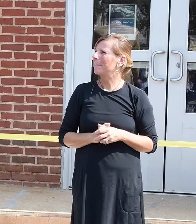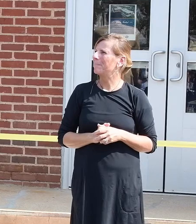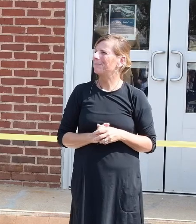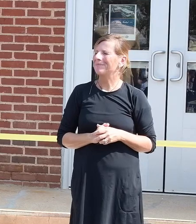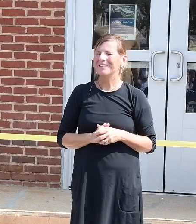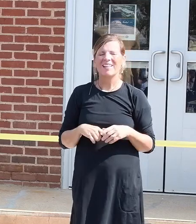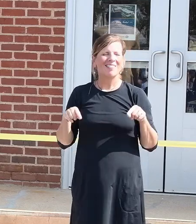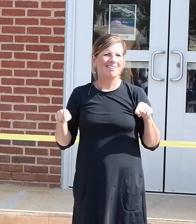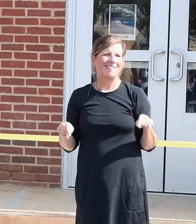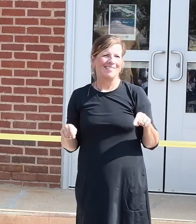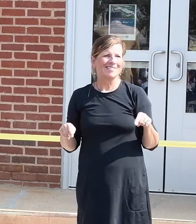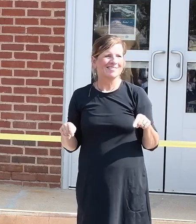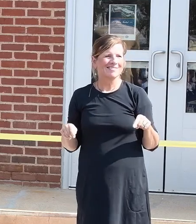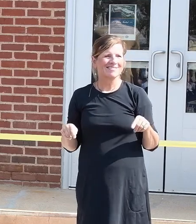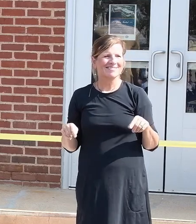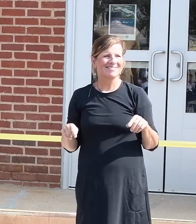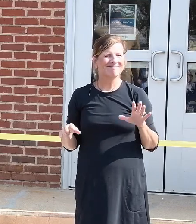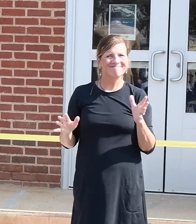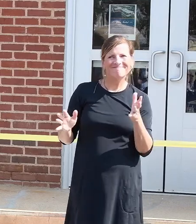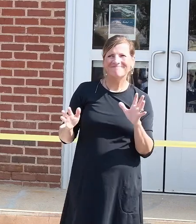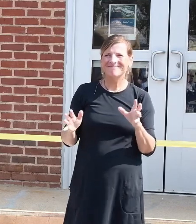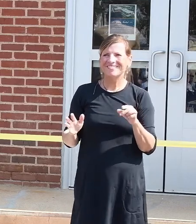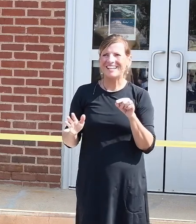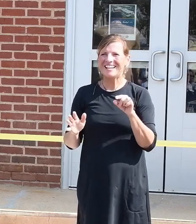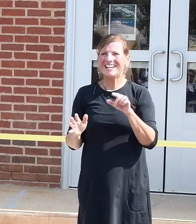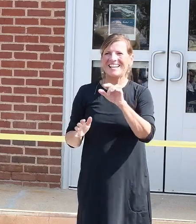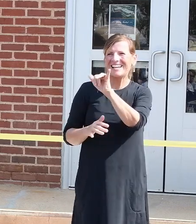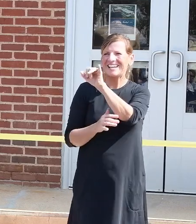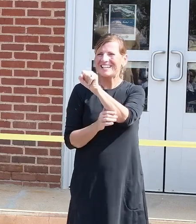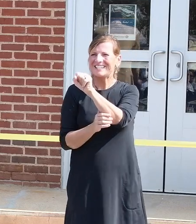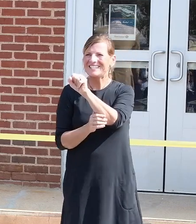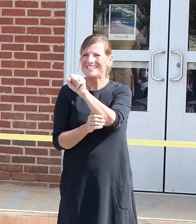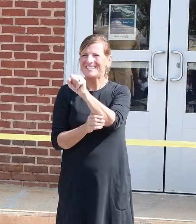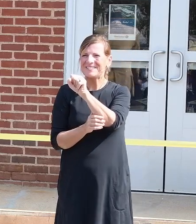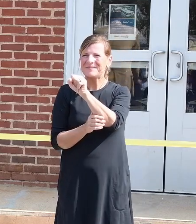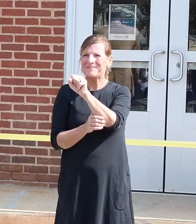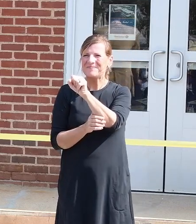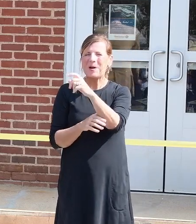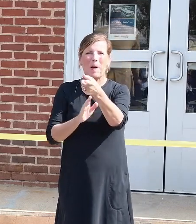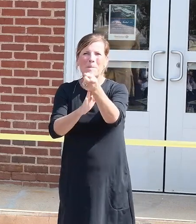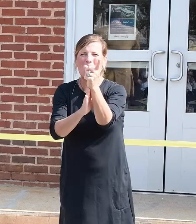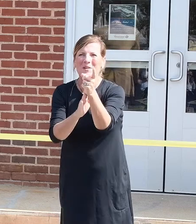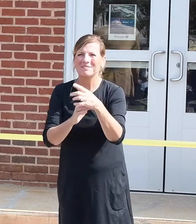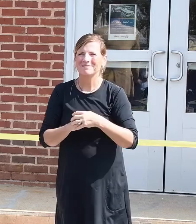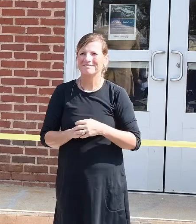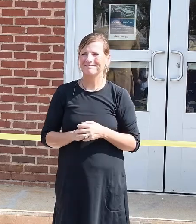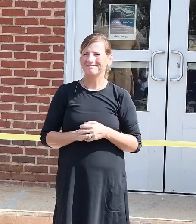This is one of those moments. This is one of those moments when